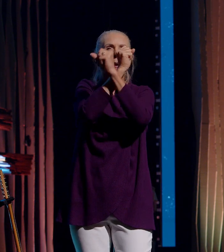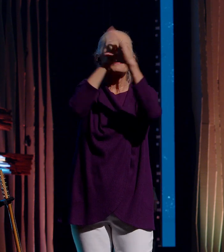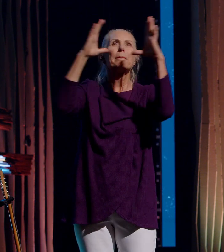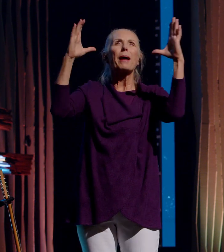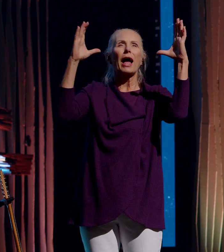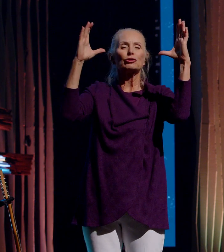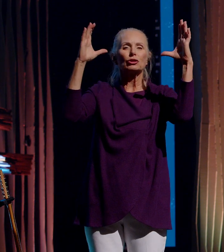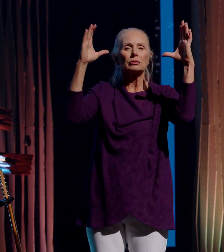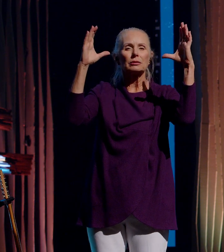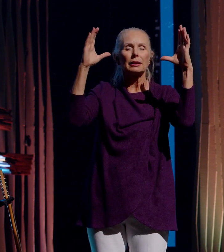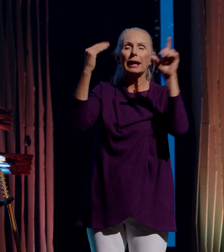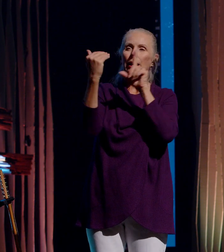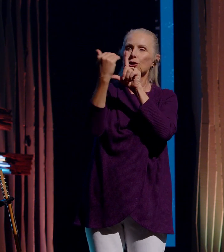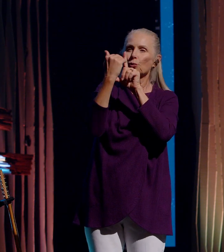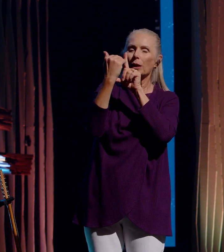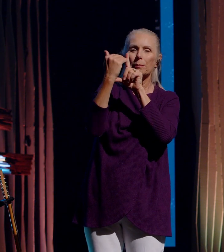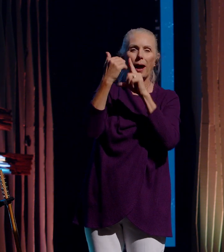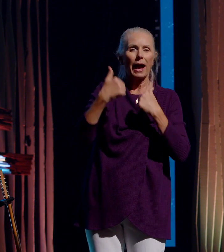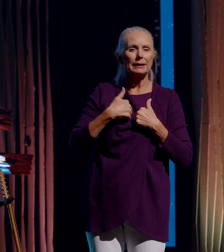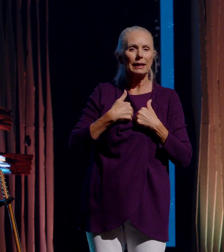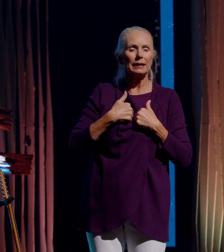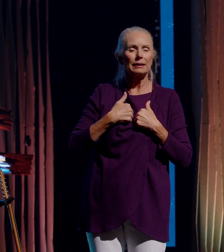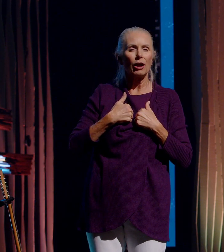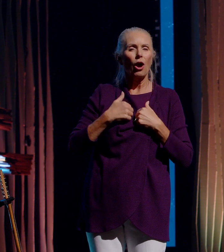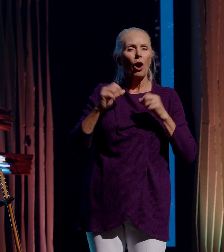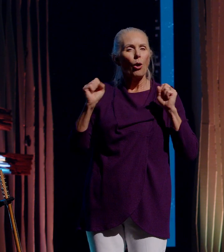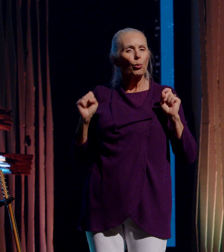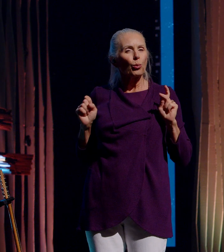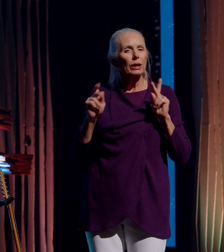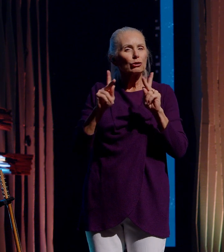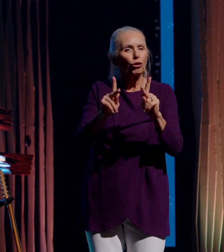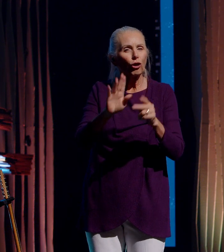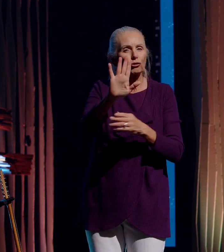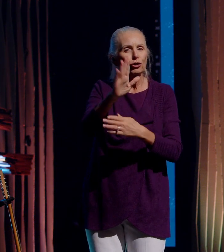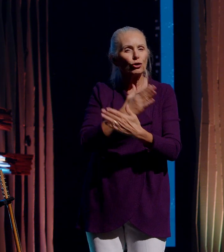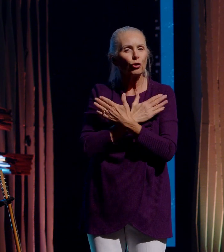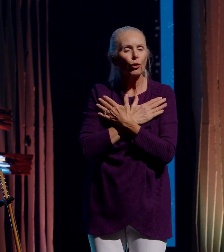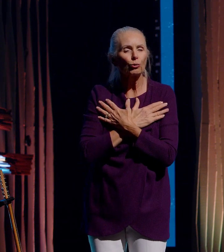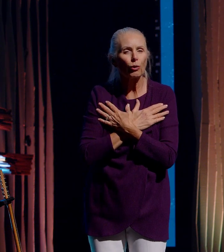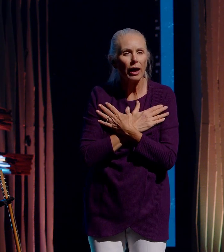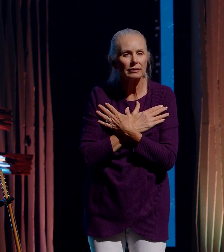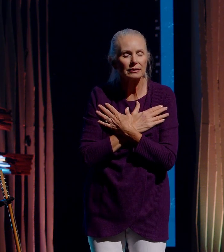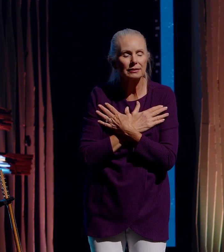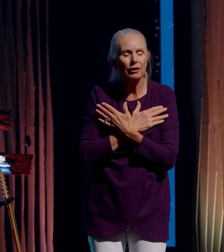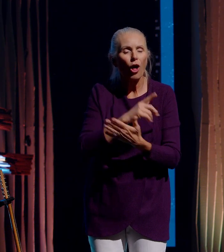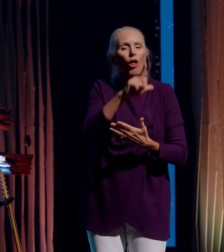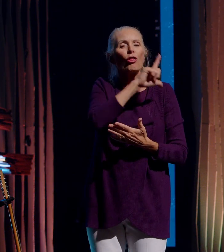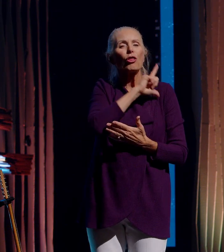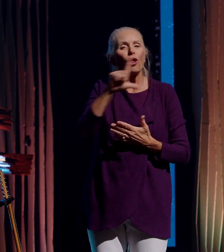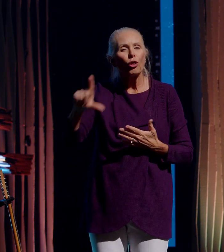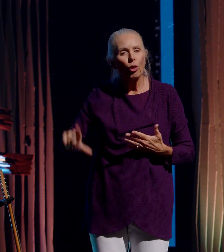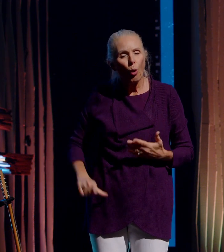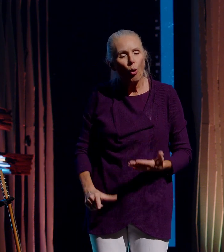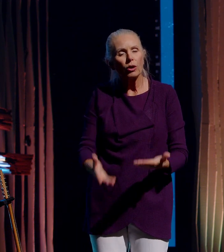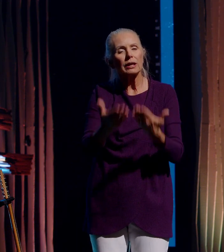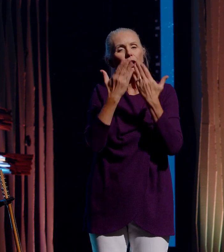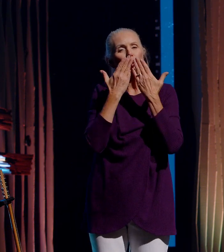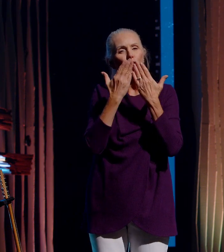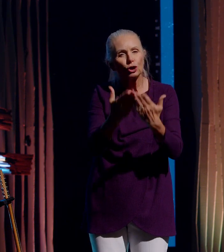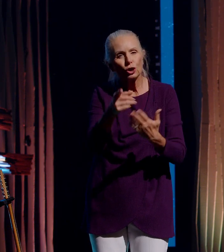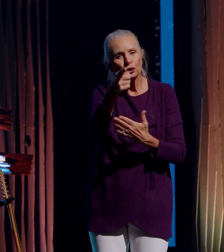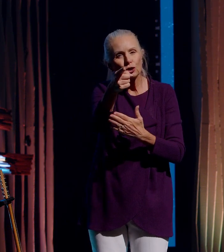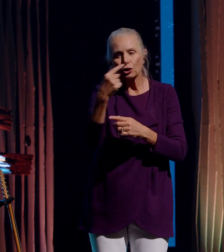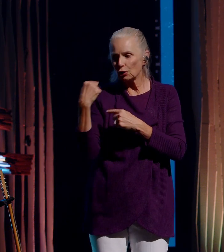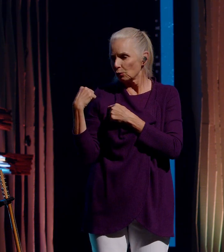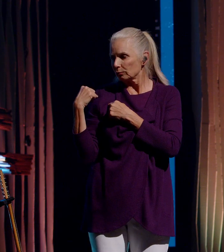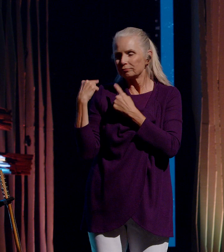this reminder. He says, return to your rest, my soul, for the Lord has been good to you.